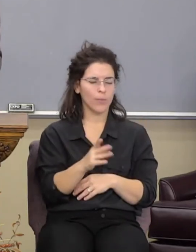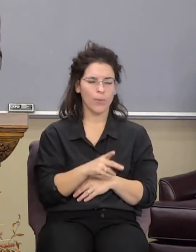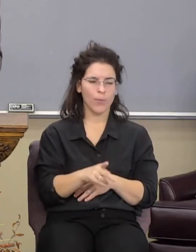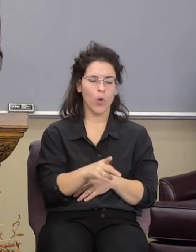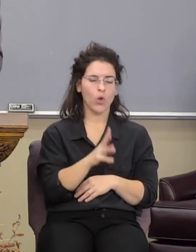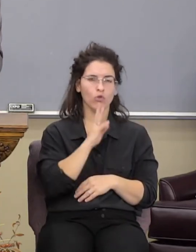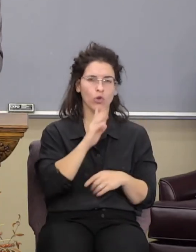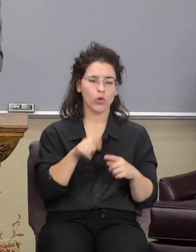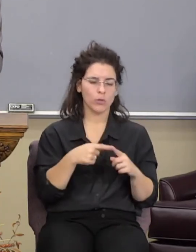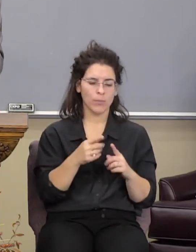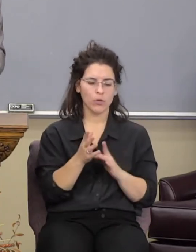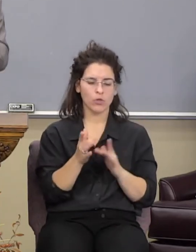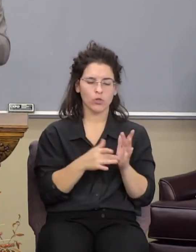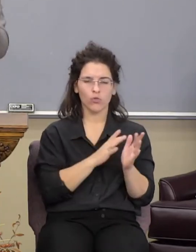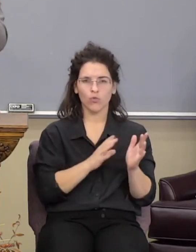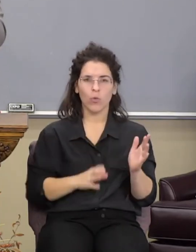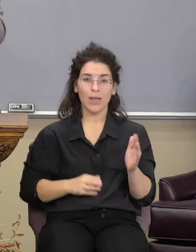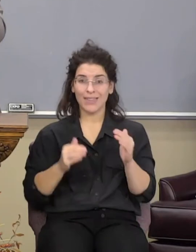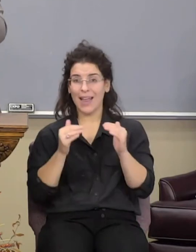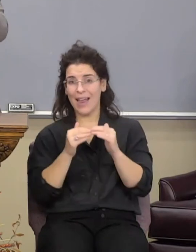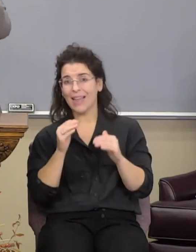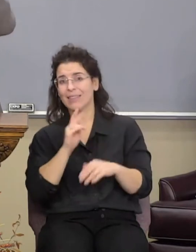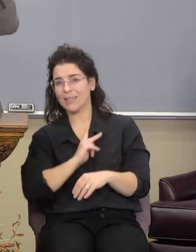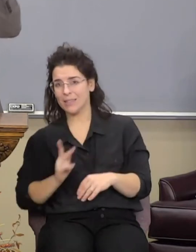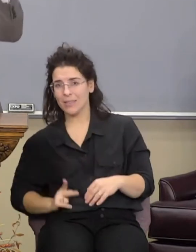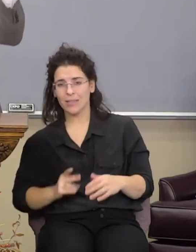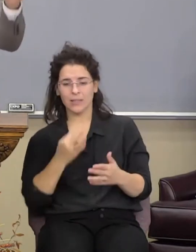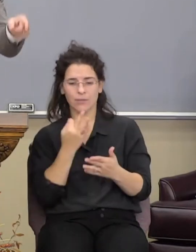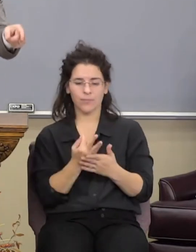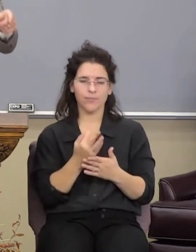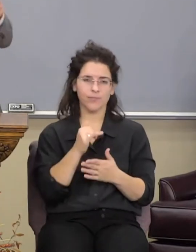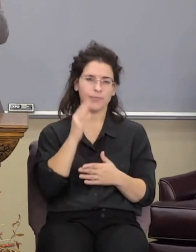to Jesus Christ as king, it's the fact that